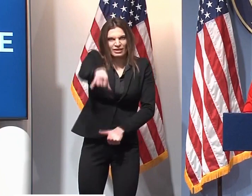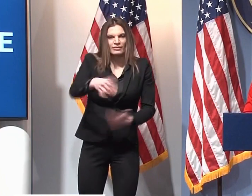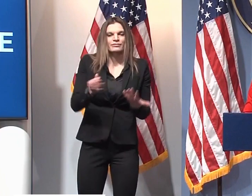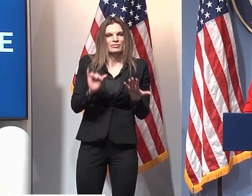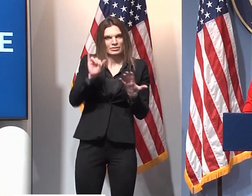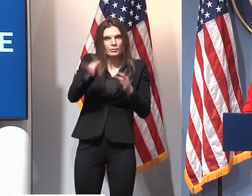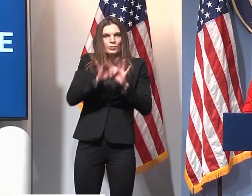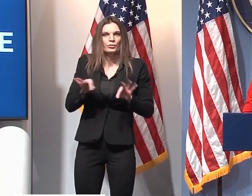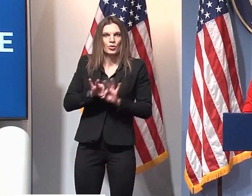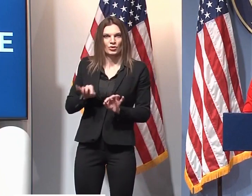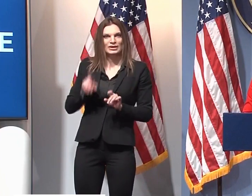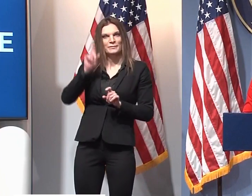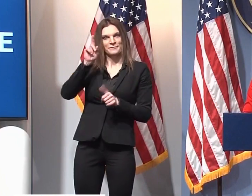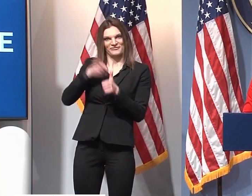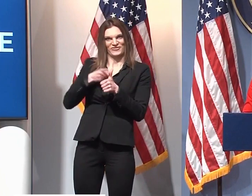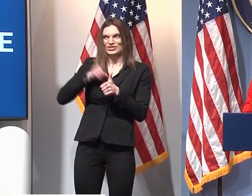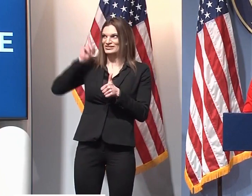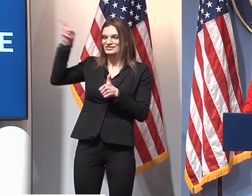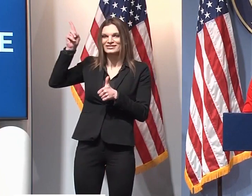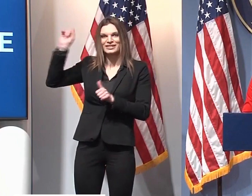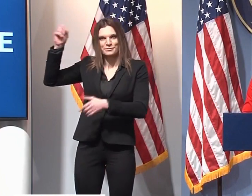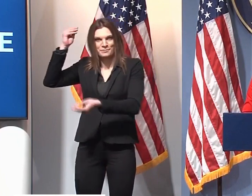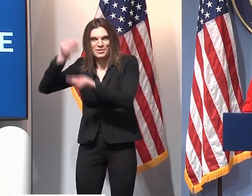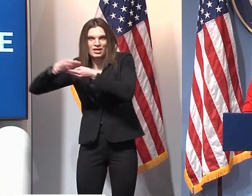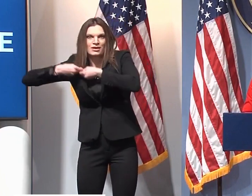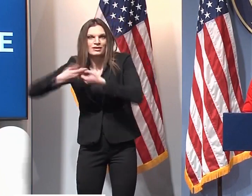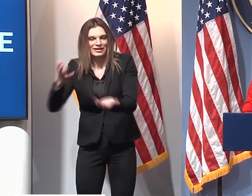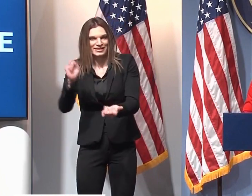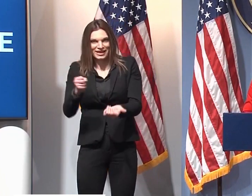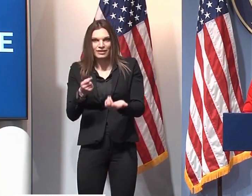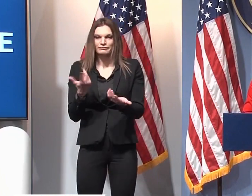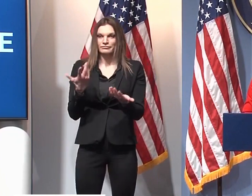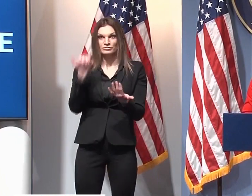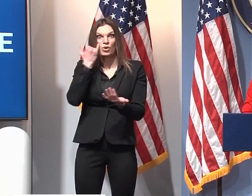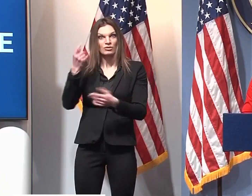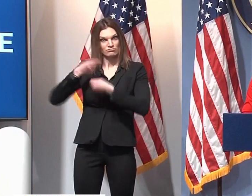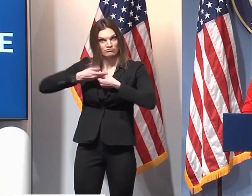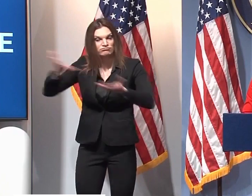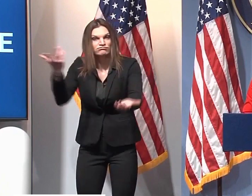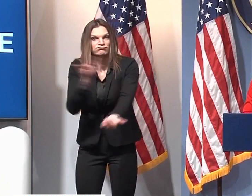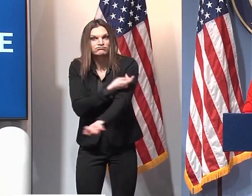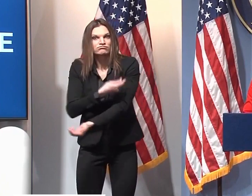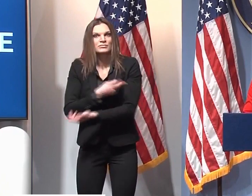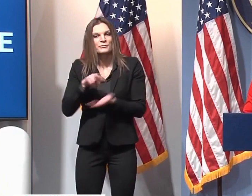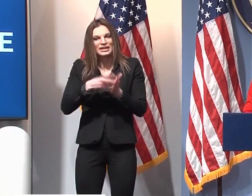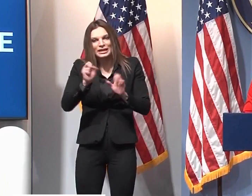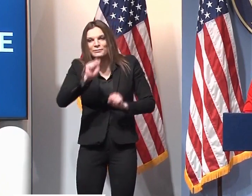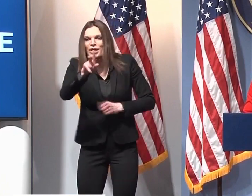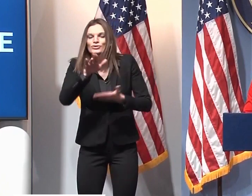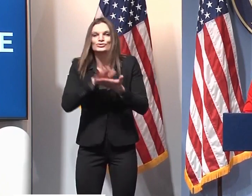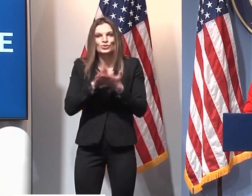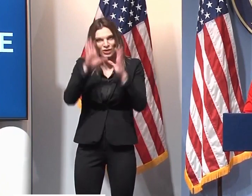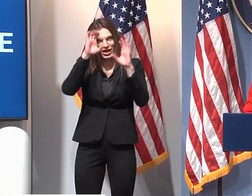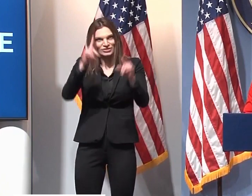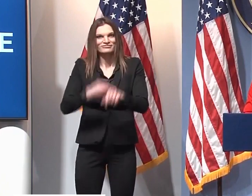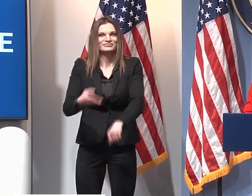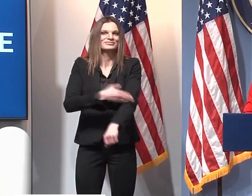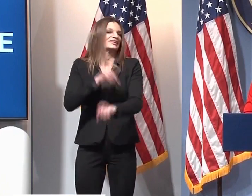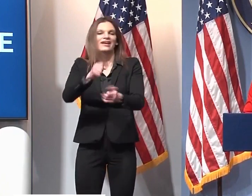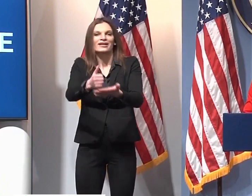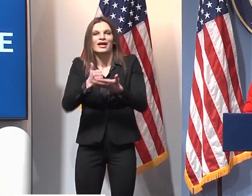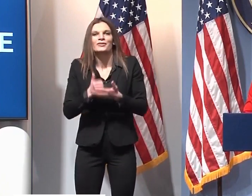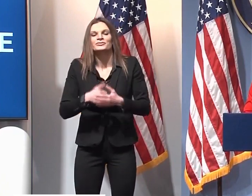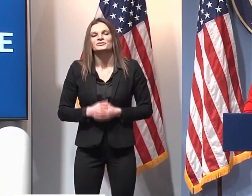that we have the ability to re-engage in-person education in a safe way and be successful at it. The Michigan COVID